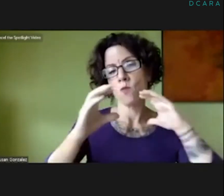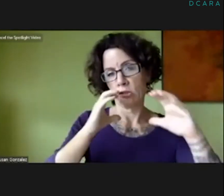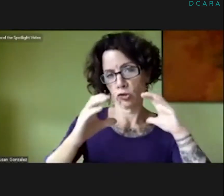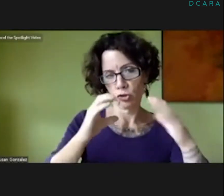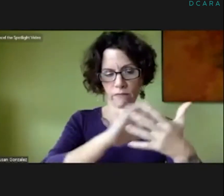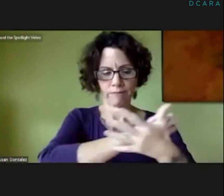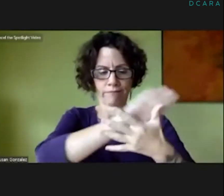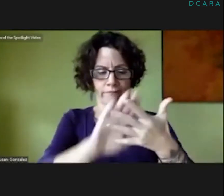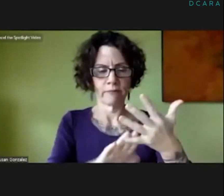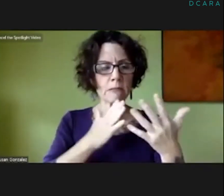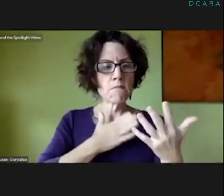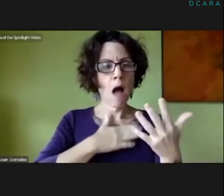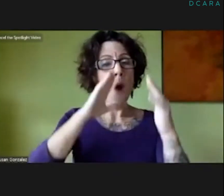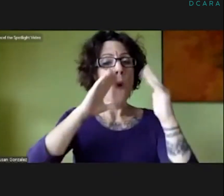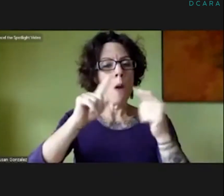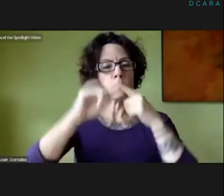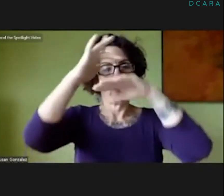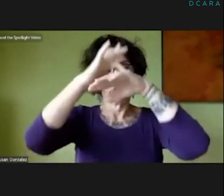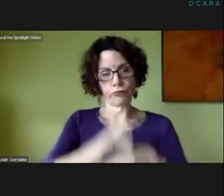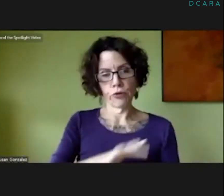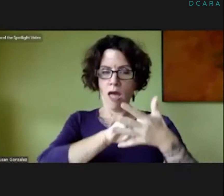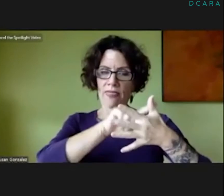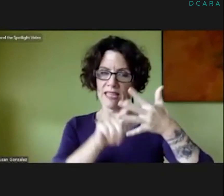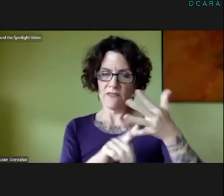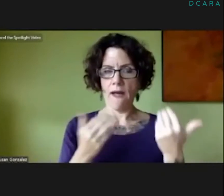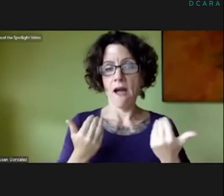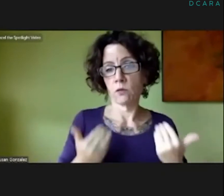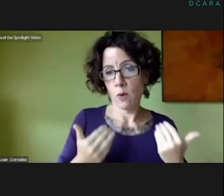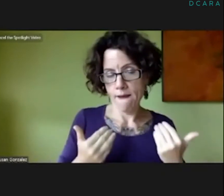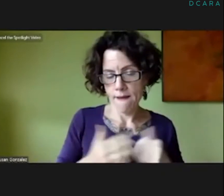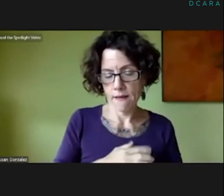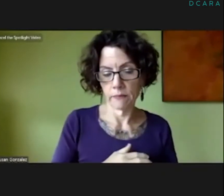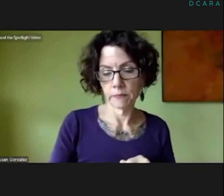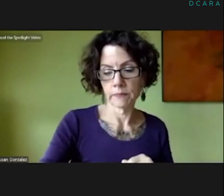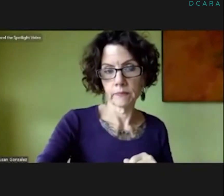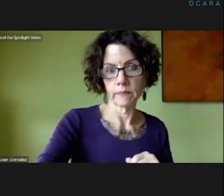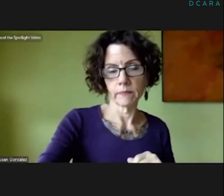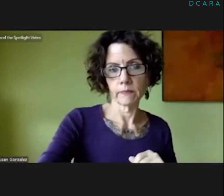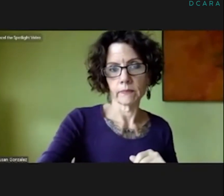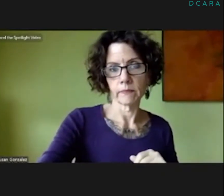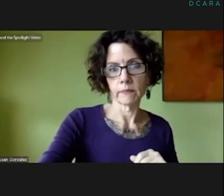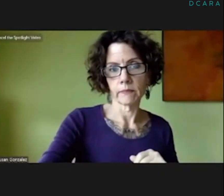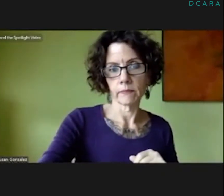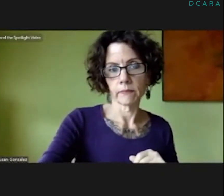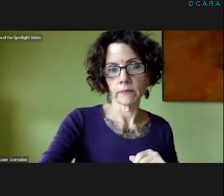Lastly, communication. It is my hope that I touch on all of these today.